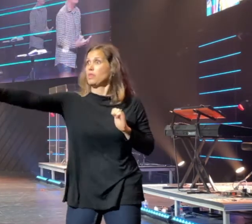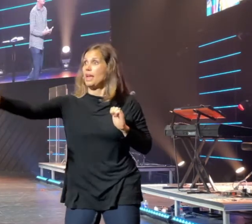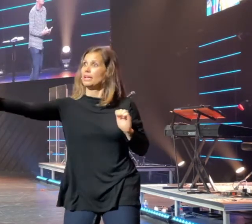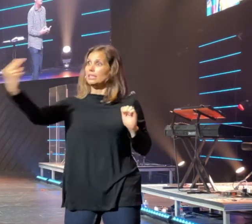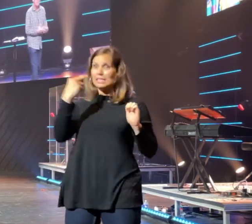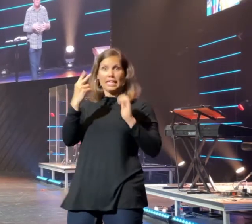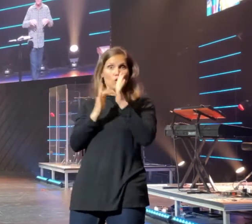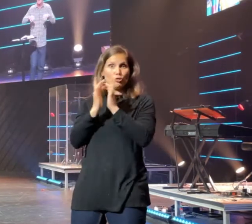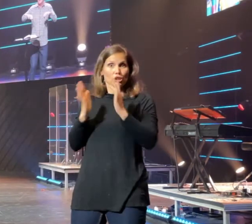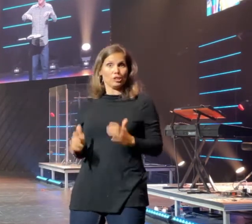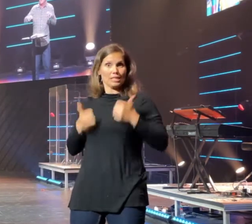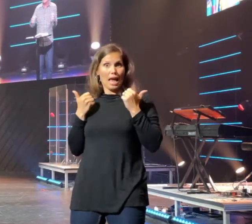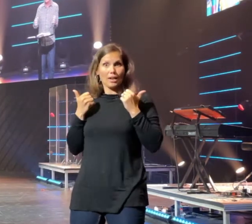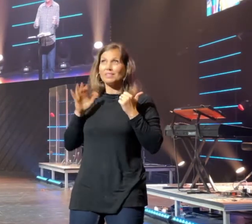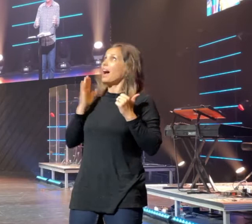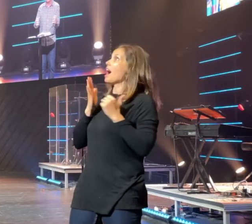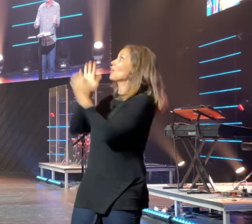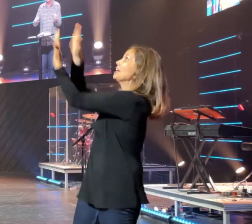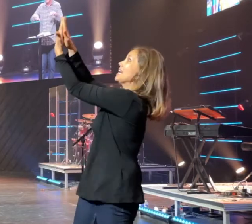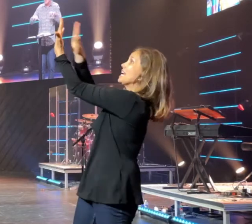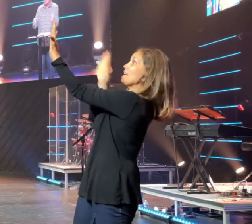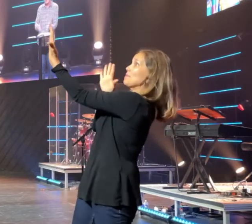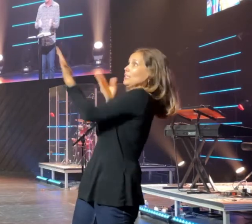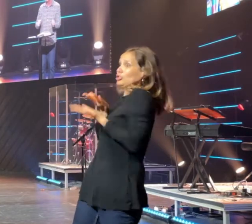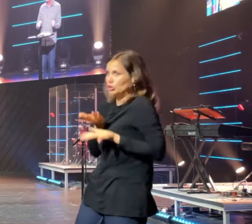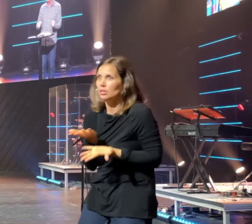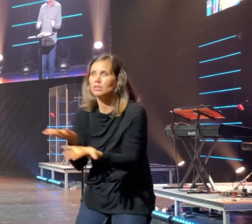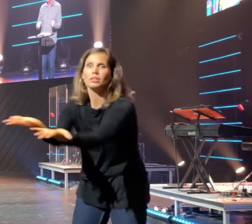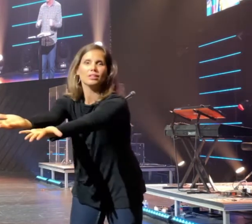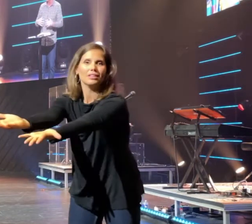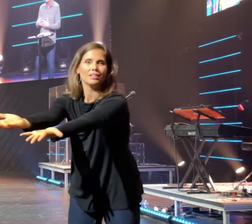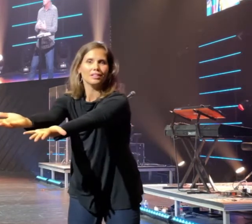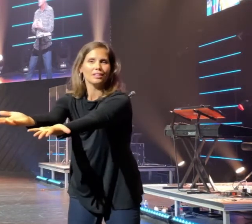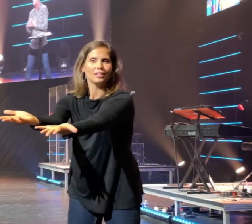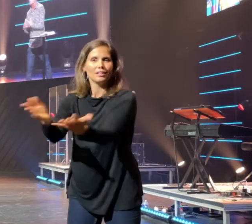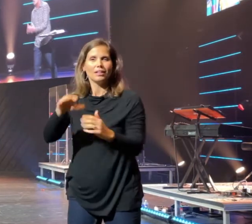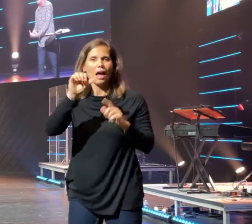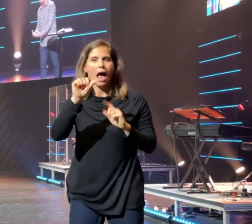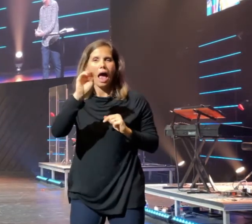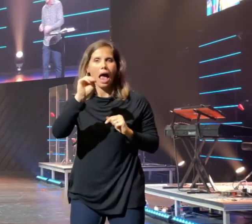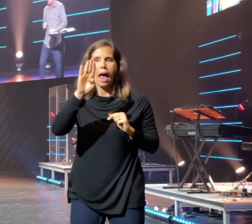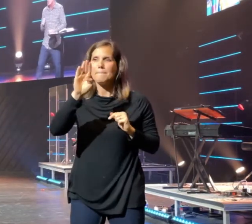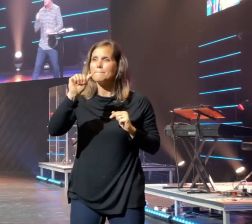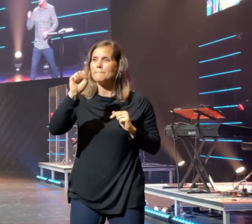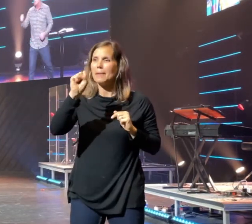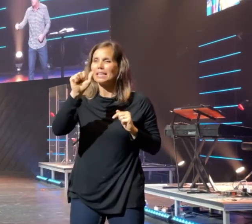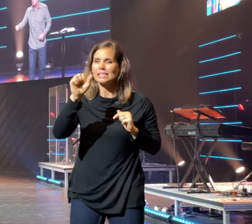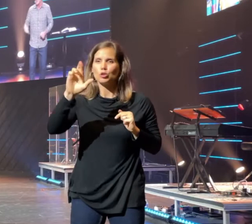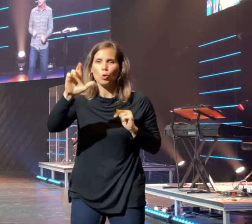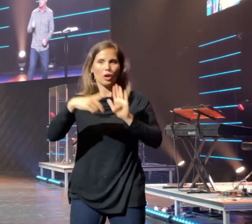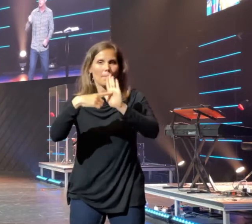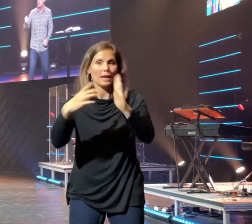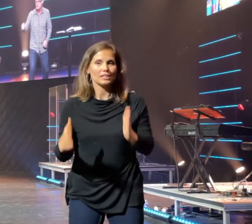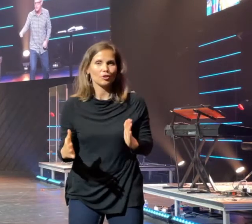That's what it means to be an image bearer, like an ambassador we'll see in this passage. It means I'm representing. It's not just, here's a message,